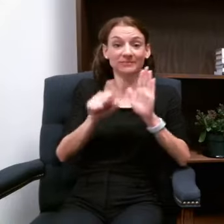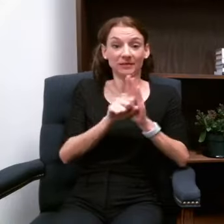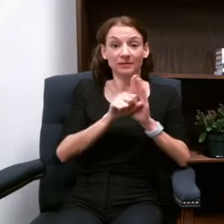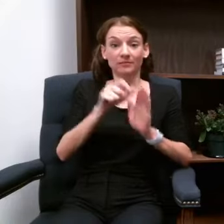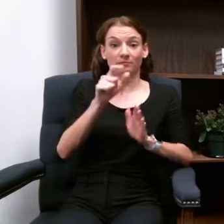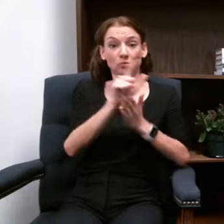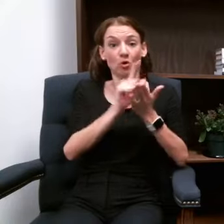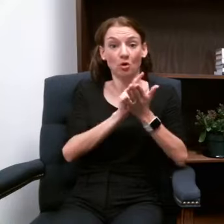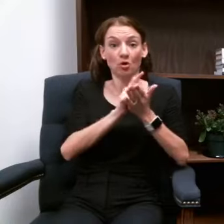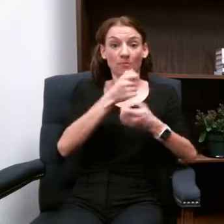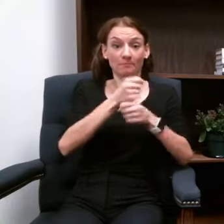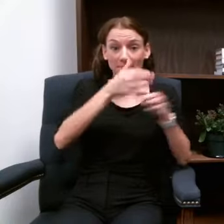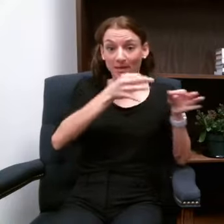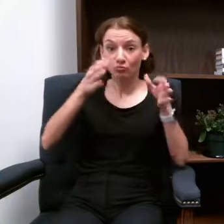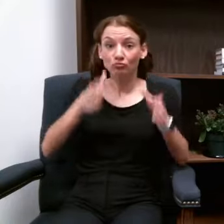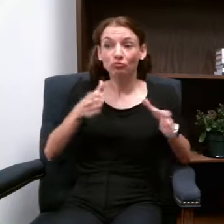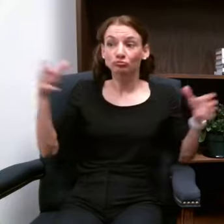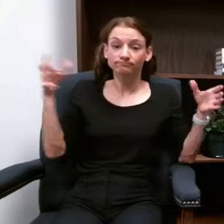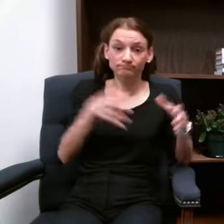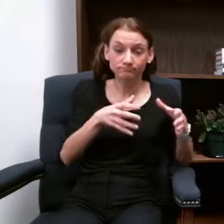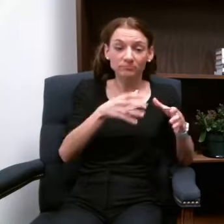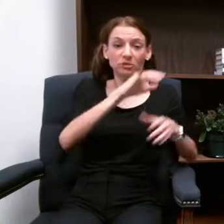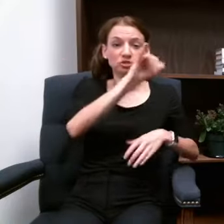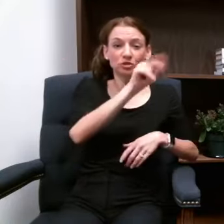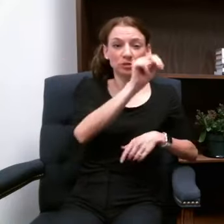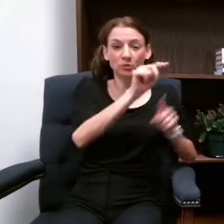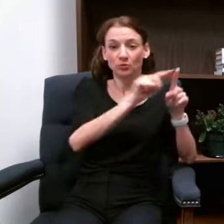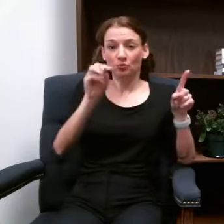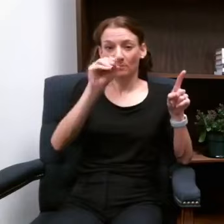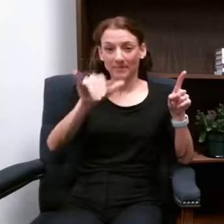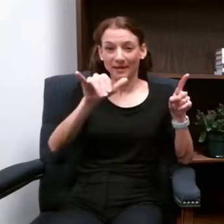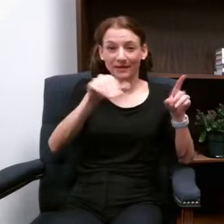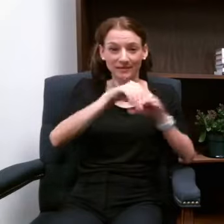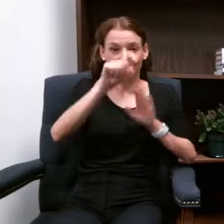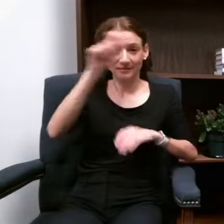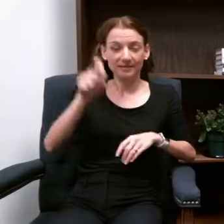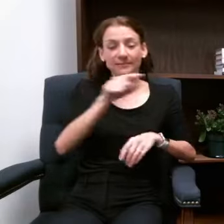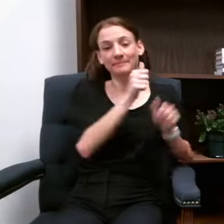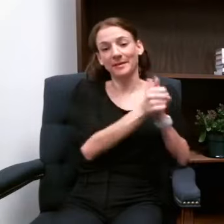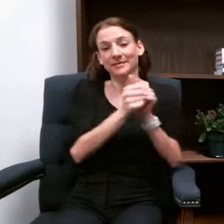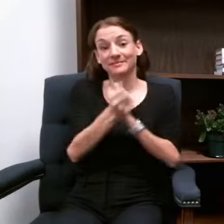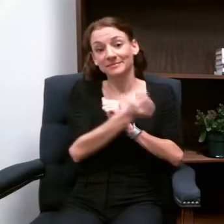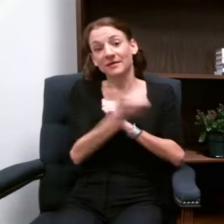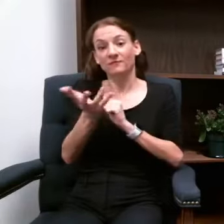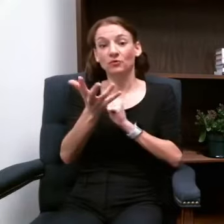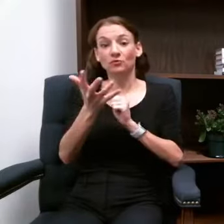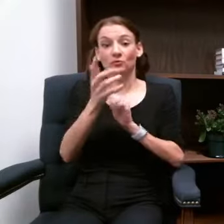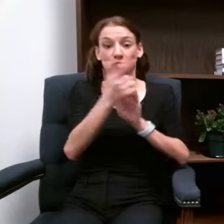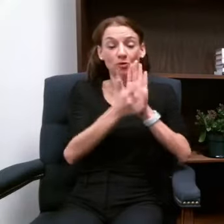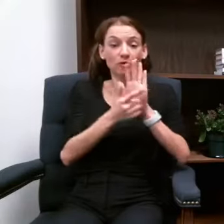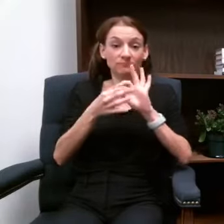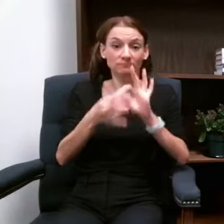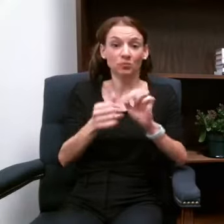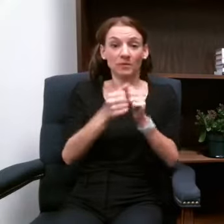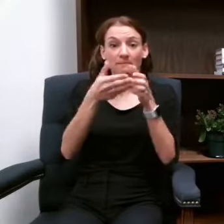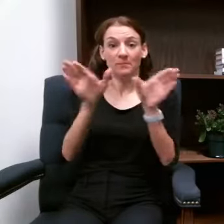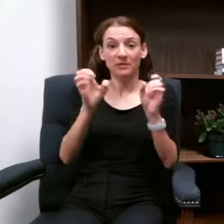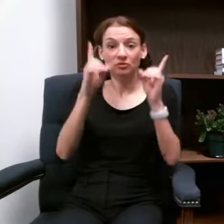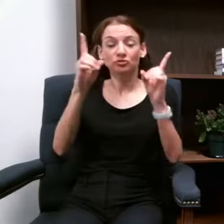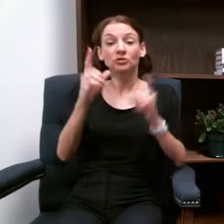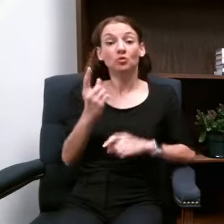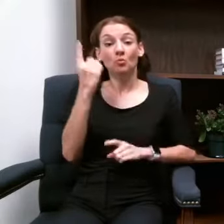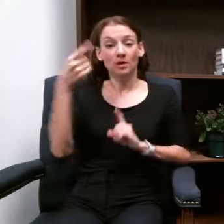from January to May, and they passed several bills in the area of public education. One in particular was Senate